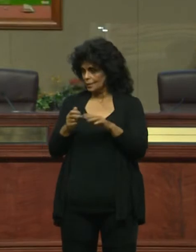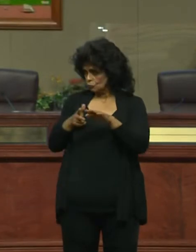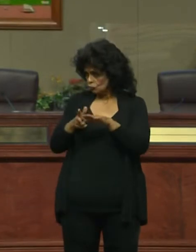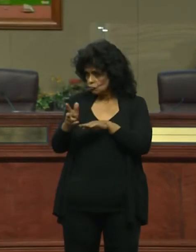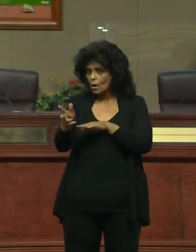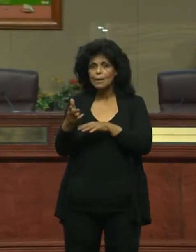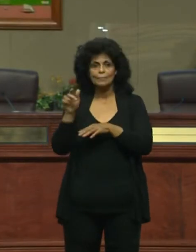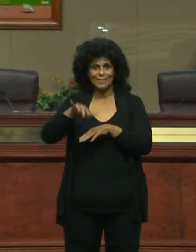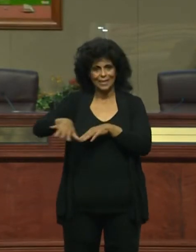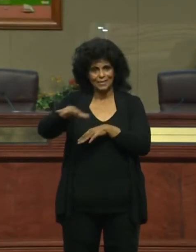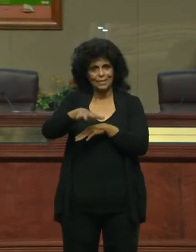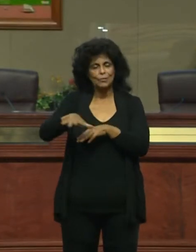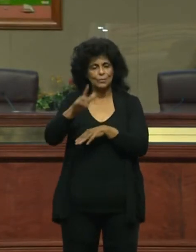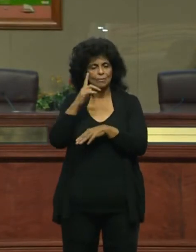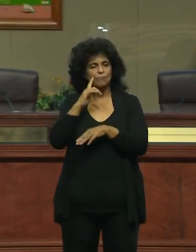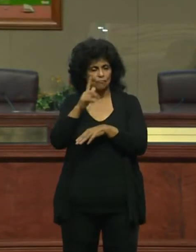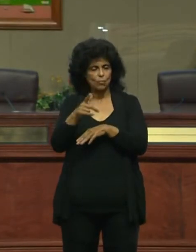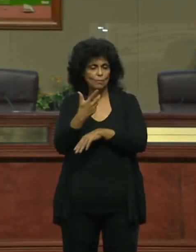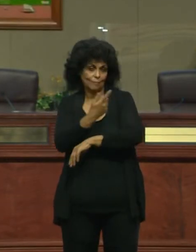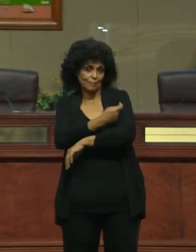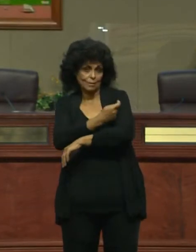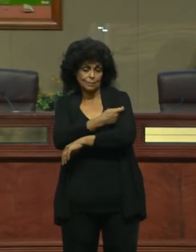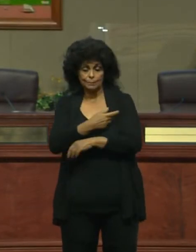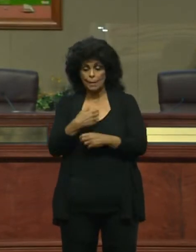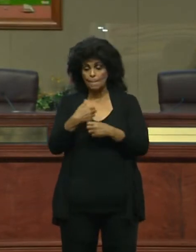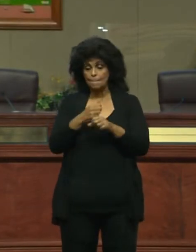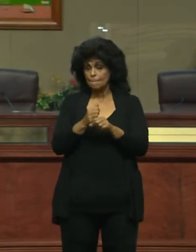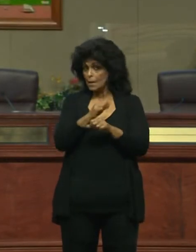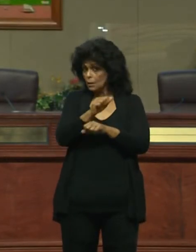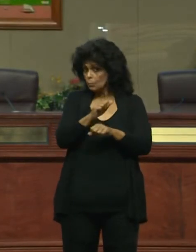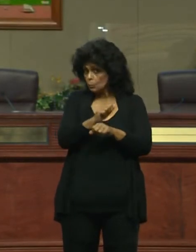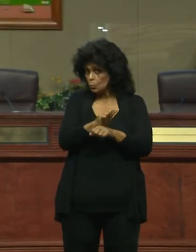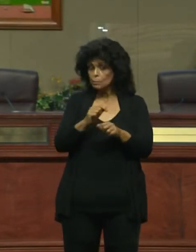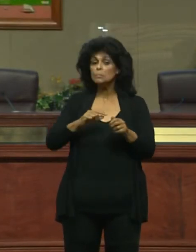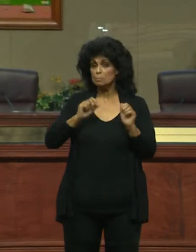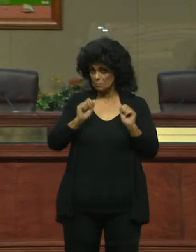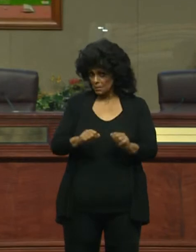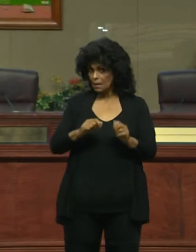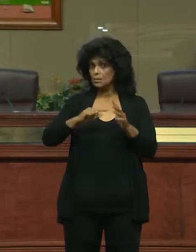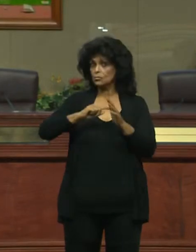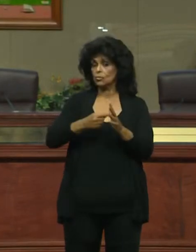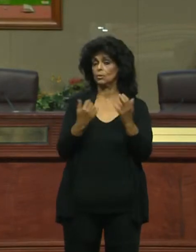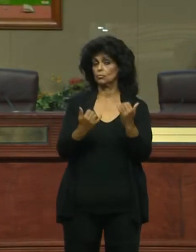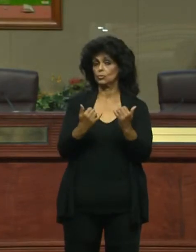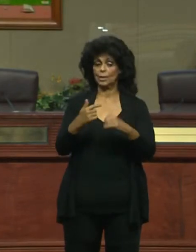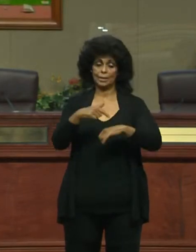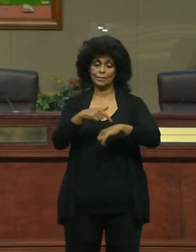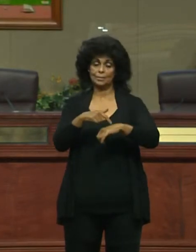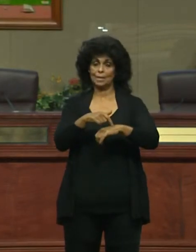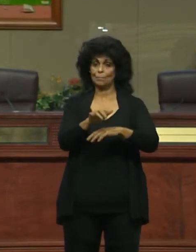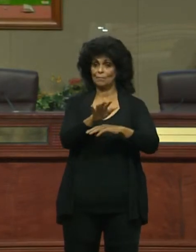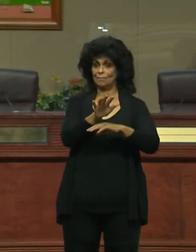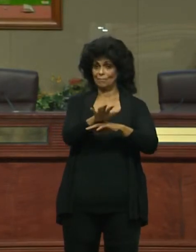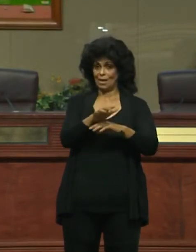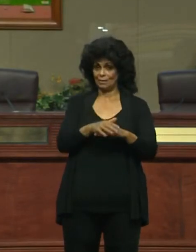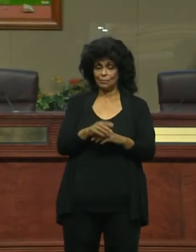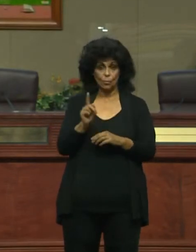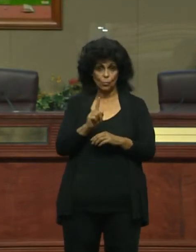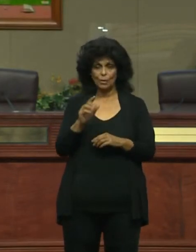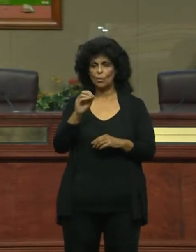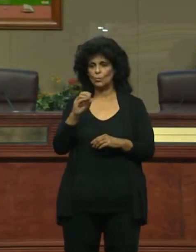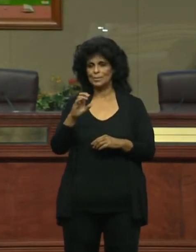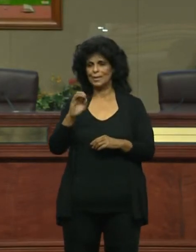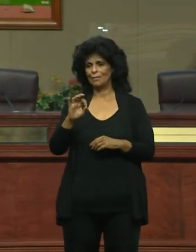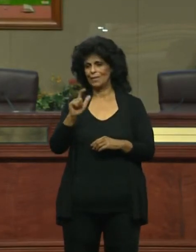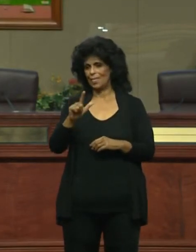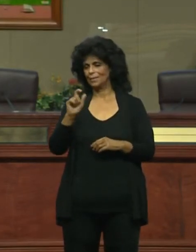vaccination site. You can make an appointment starting today at 5 p.m. at